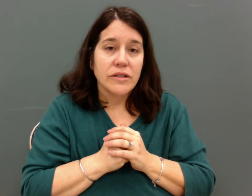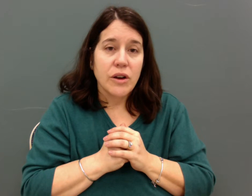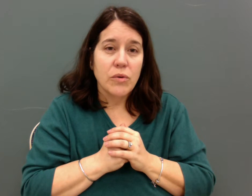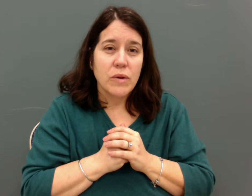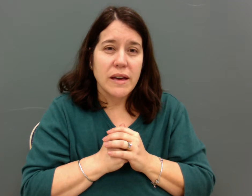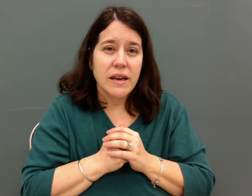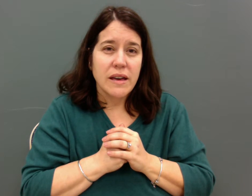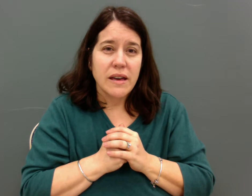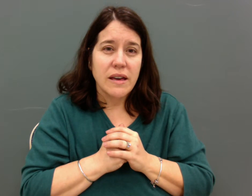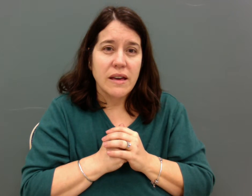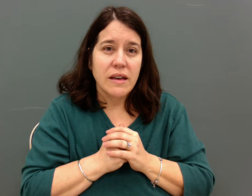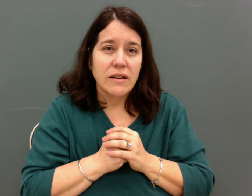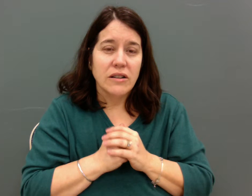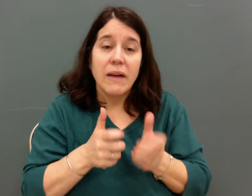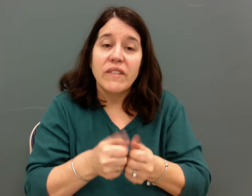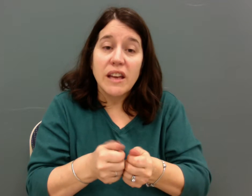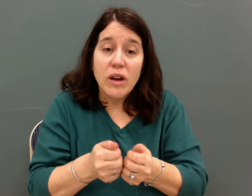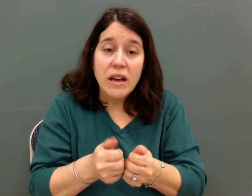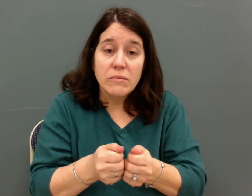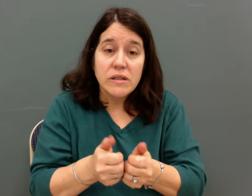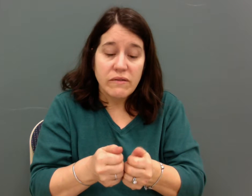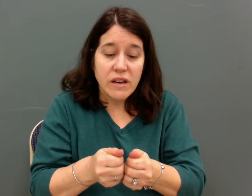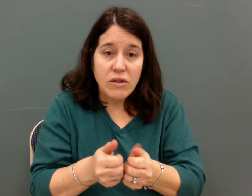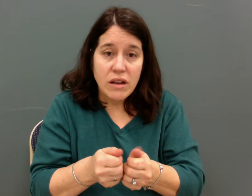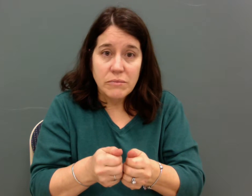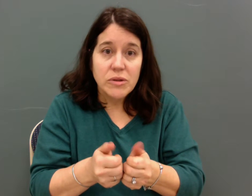Also, we talked about video games.